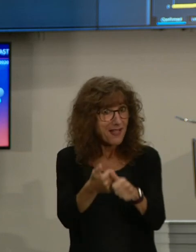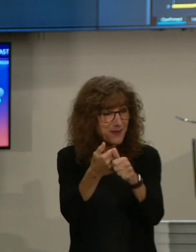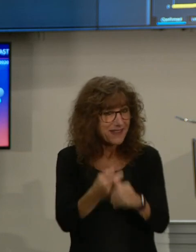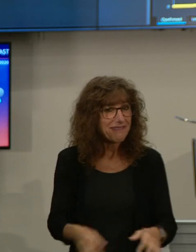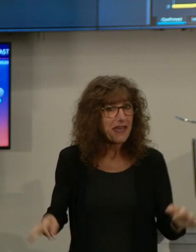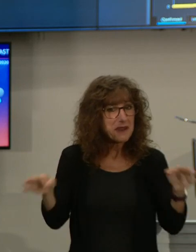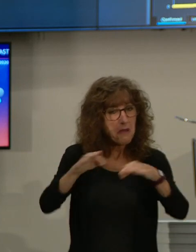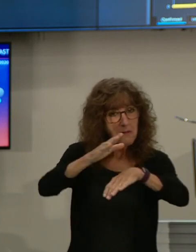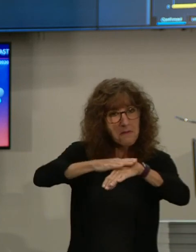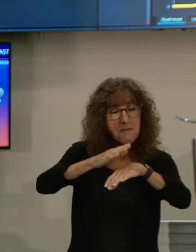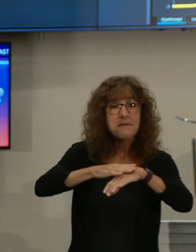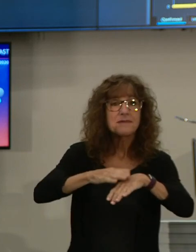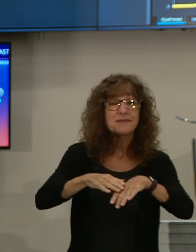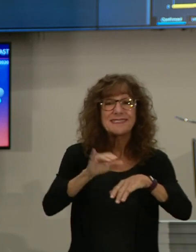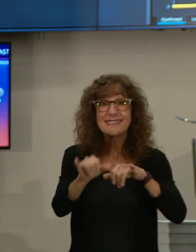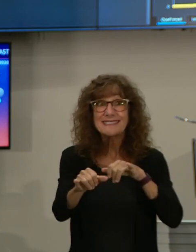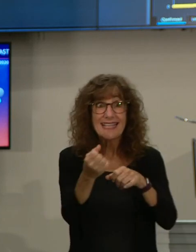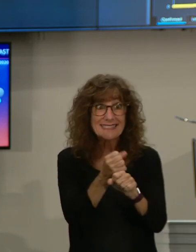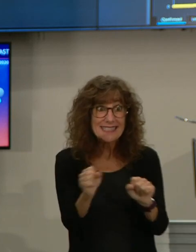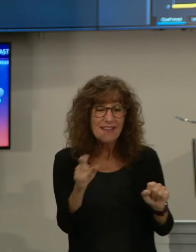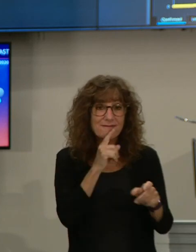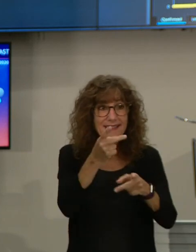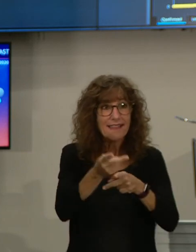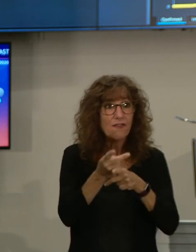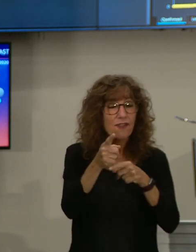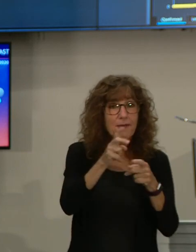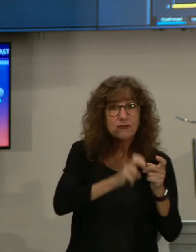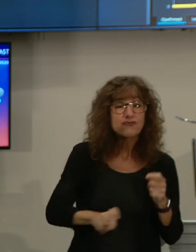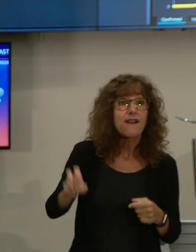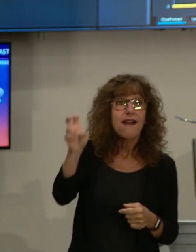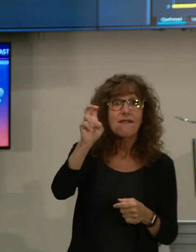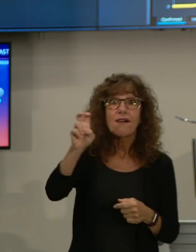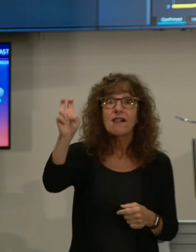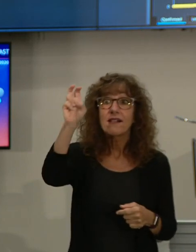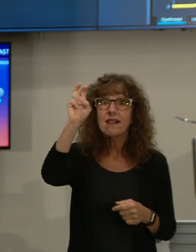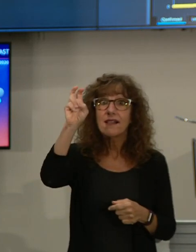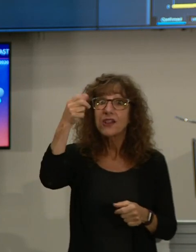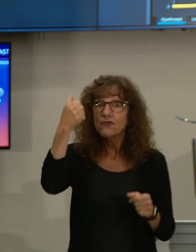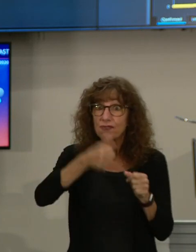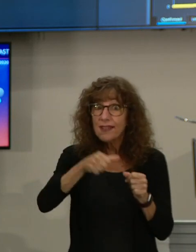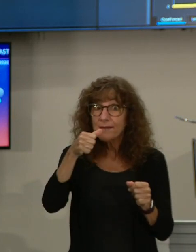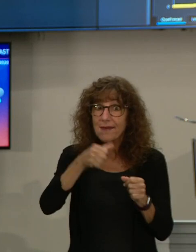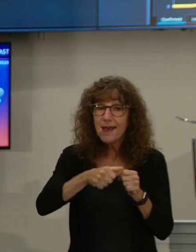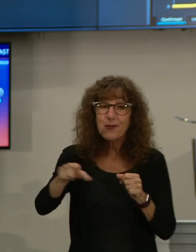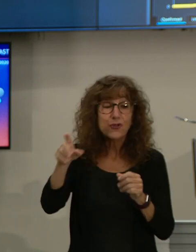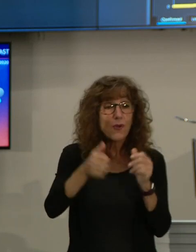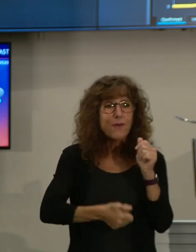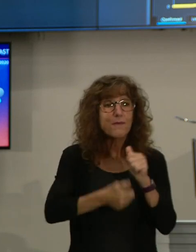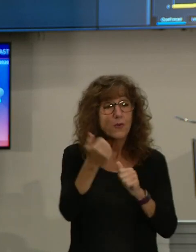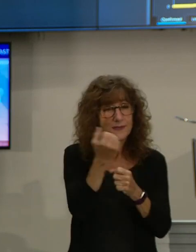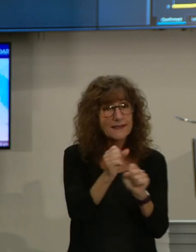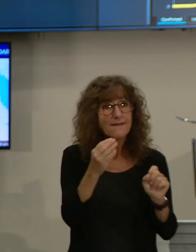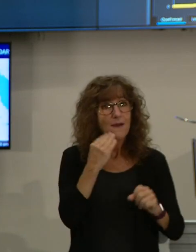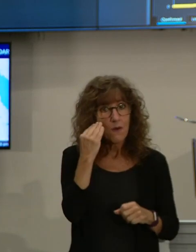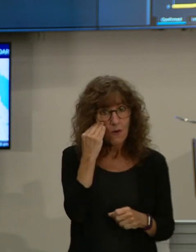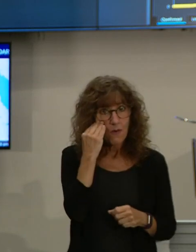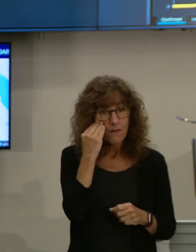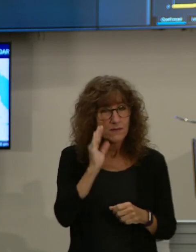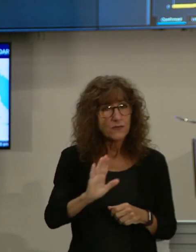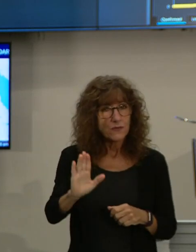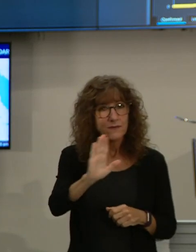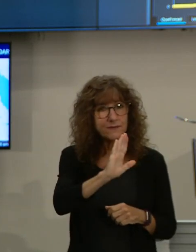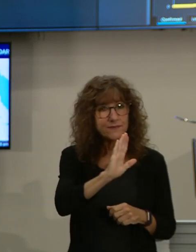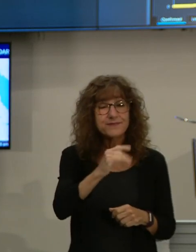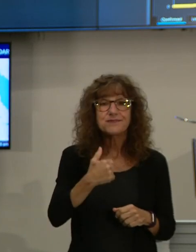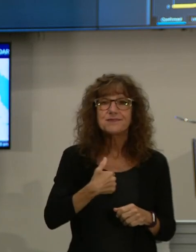to stay safe and be cautious about your travels. Remember, you're safer at home.